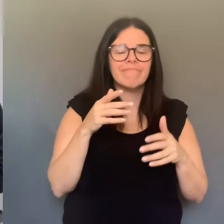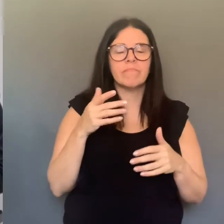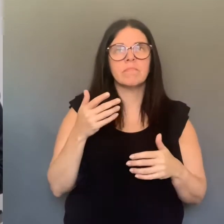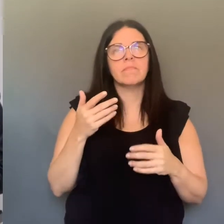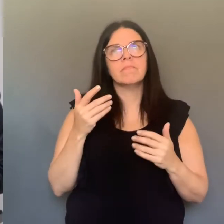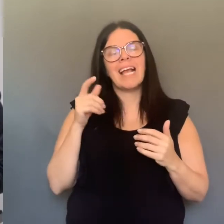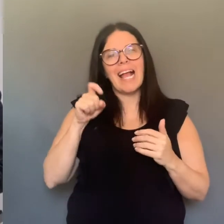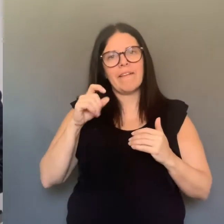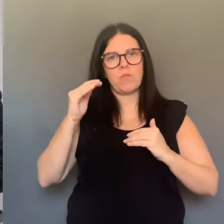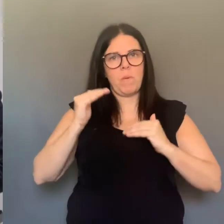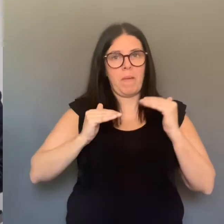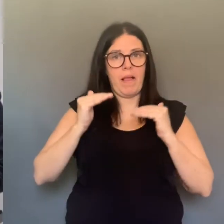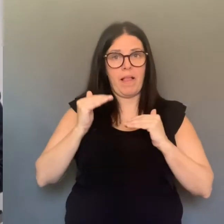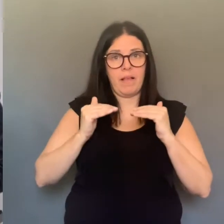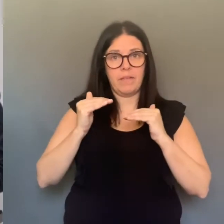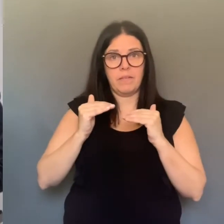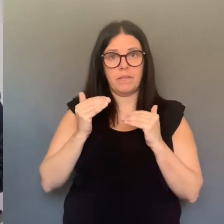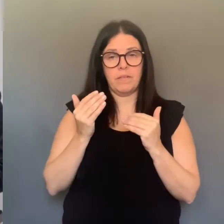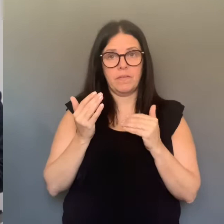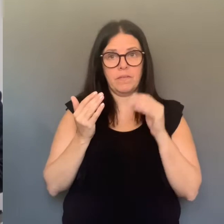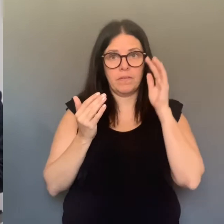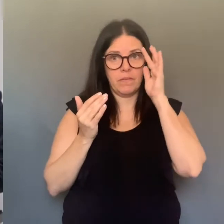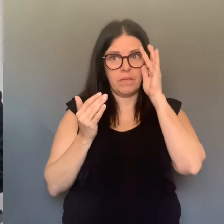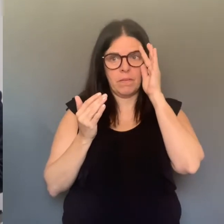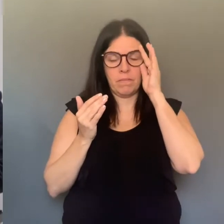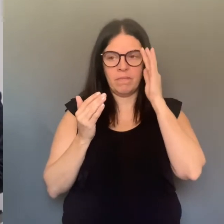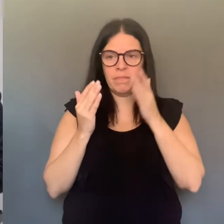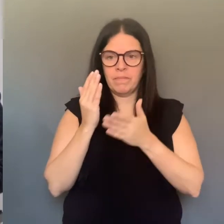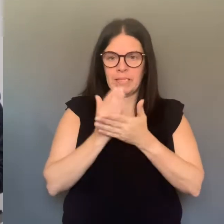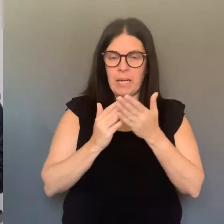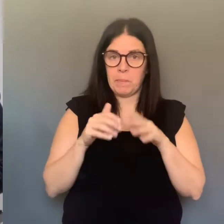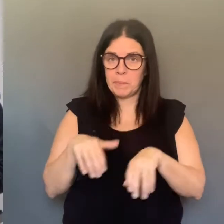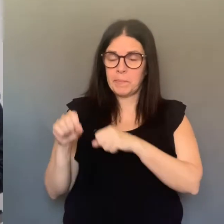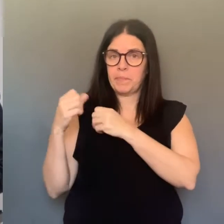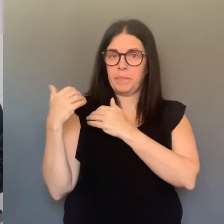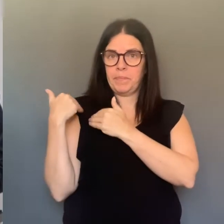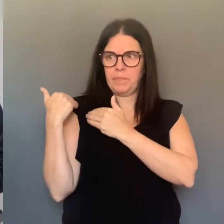Well, we're looking at it, and we're learning from other jurisdictions as well.